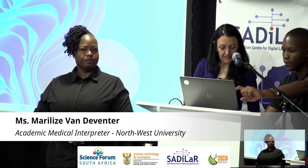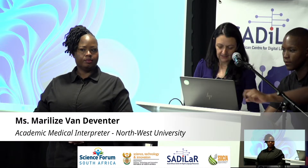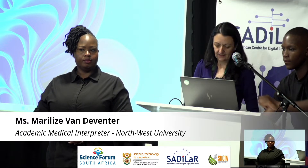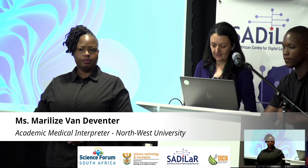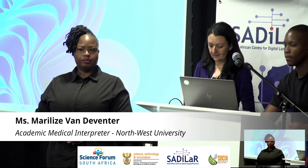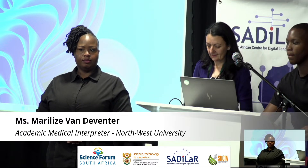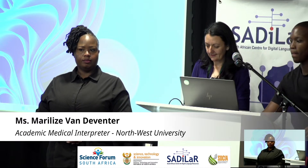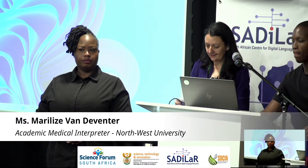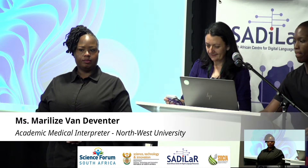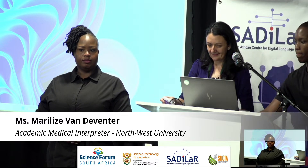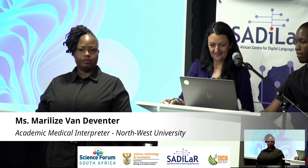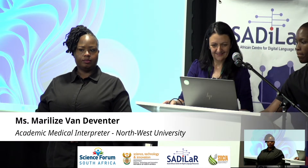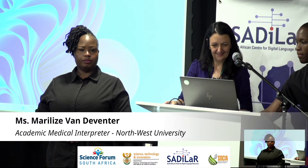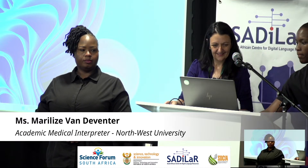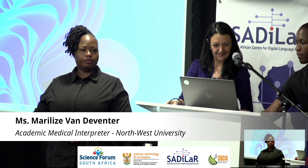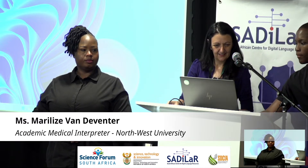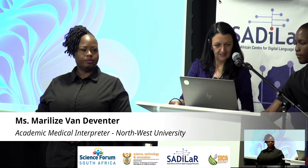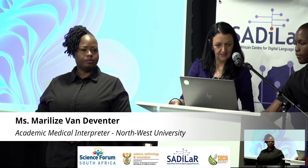Yes.